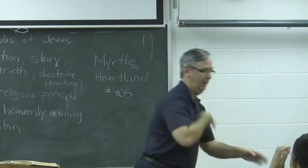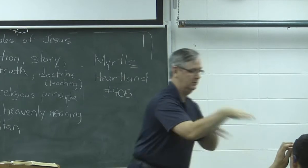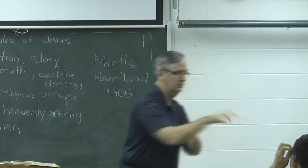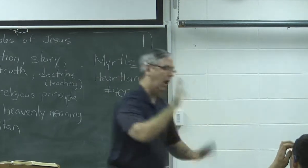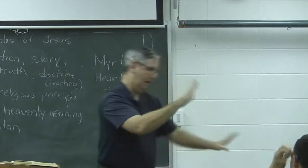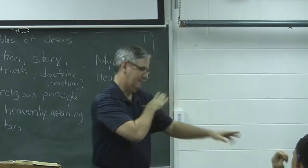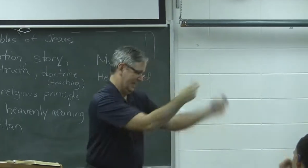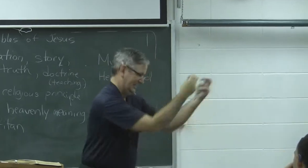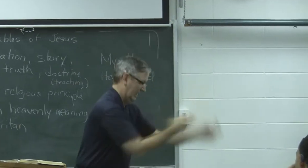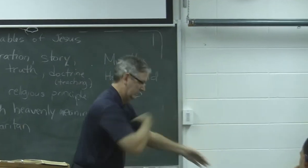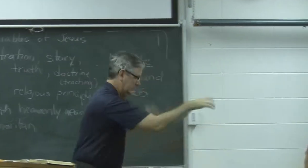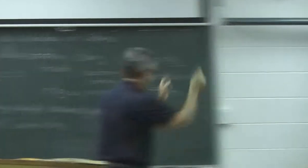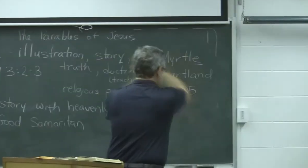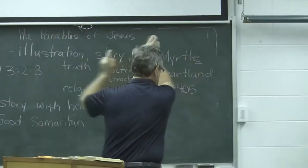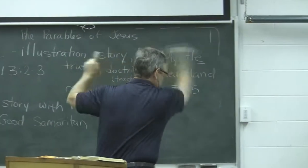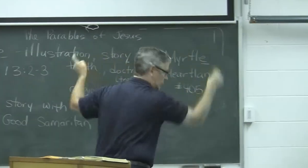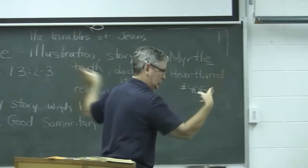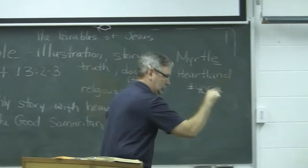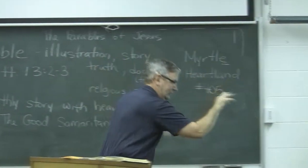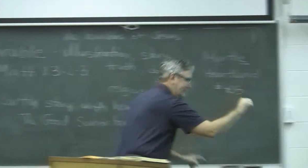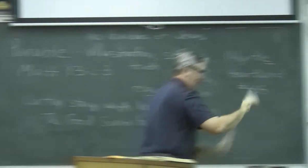the real thing, like the politics situation